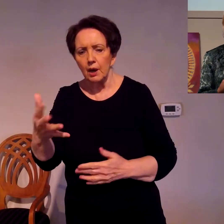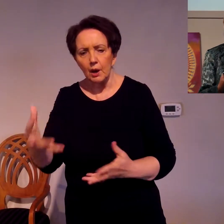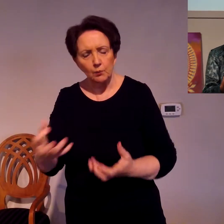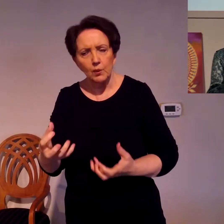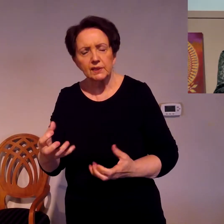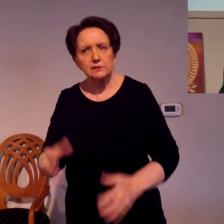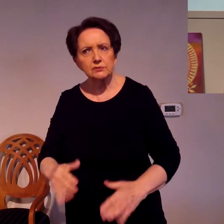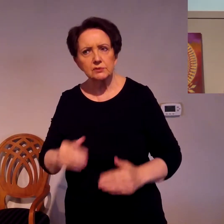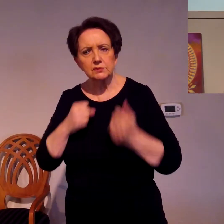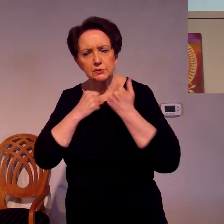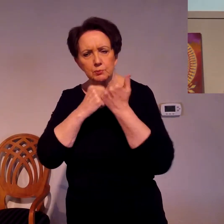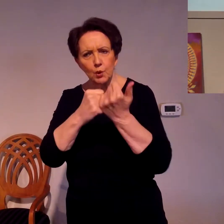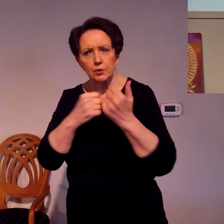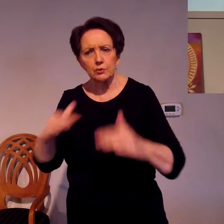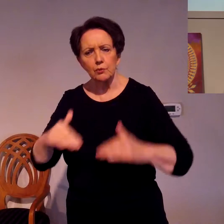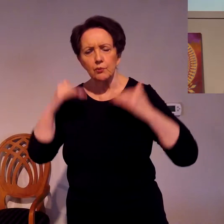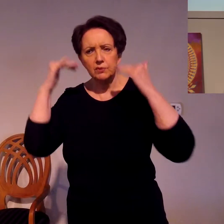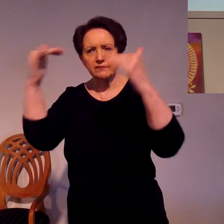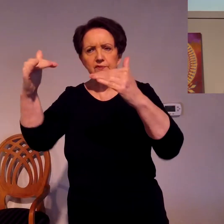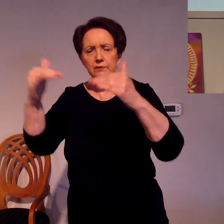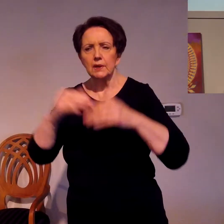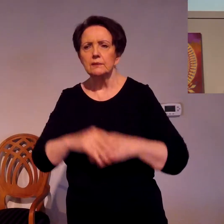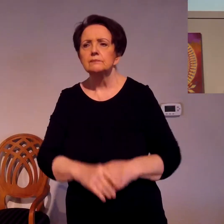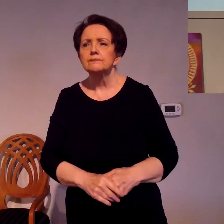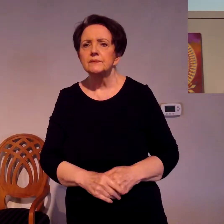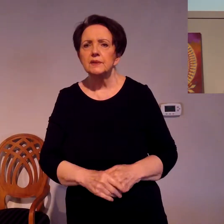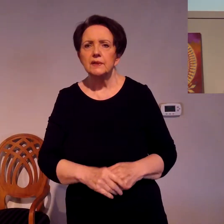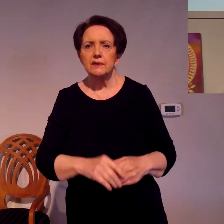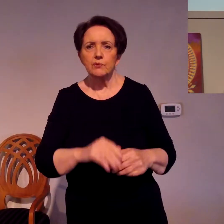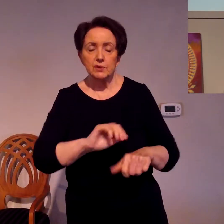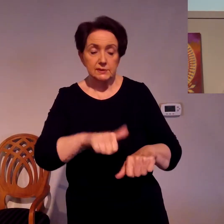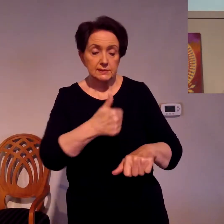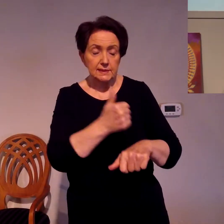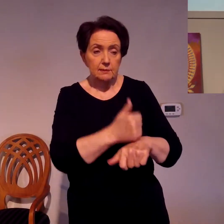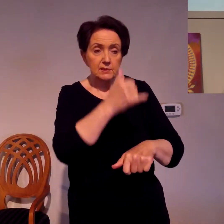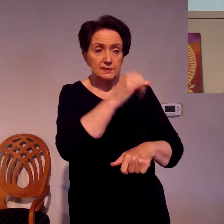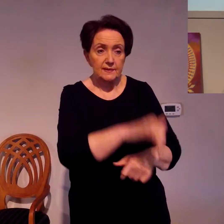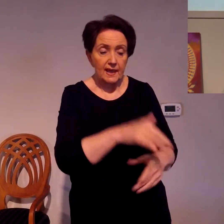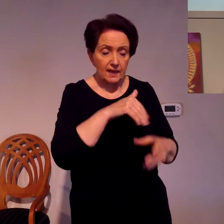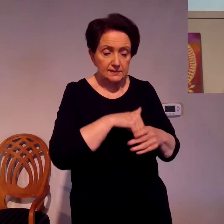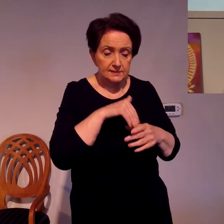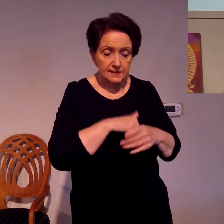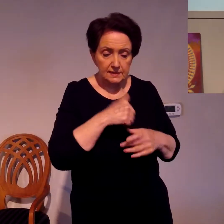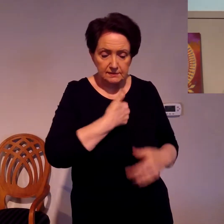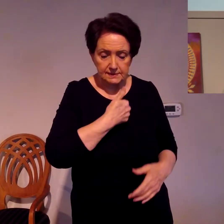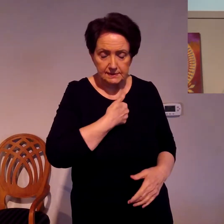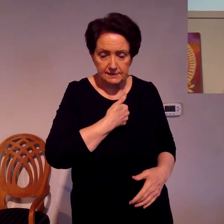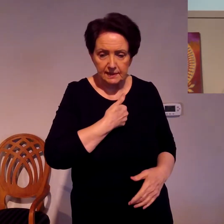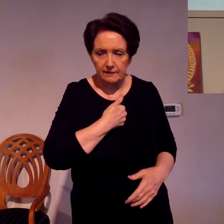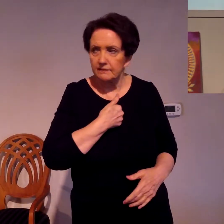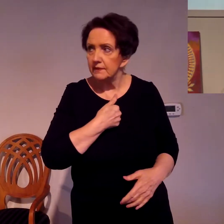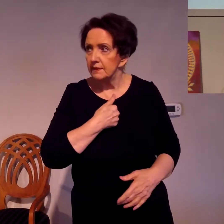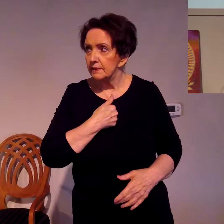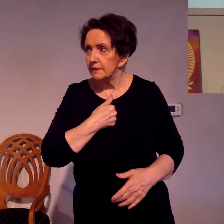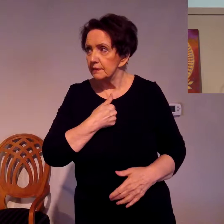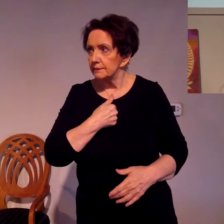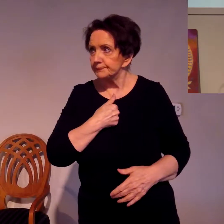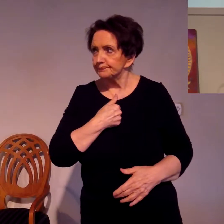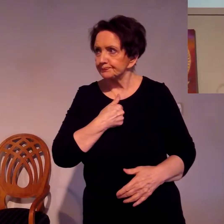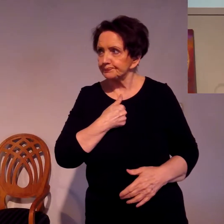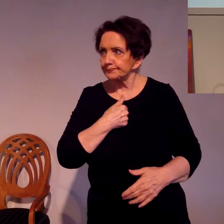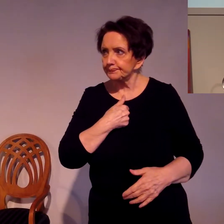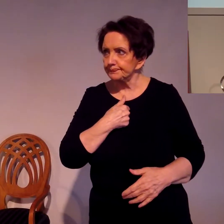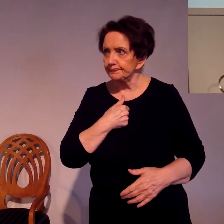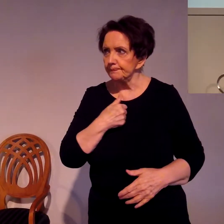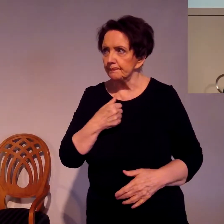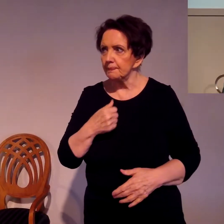up. When we are establishing that within ourselves, And here I'm going to just put a little